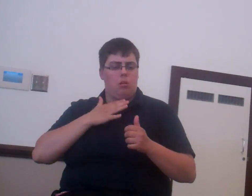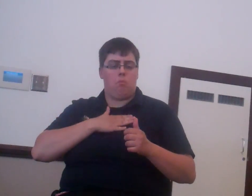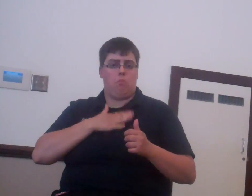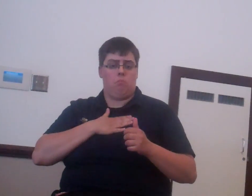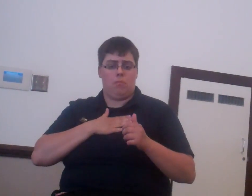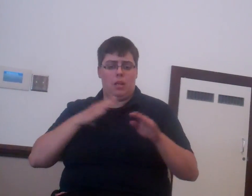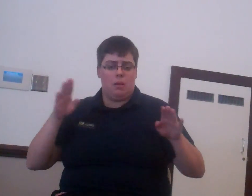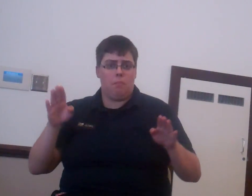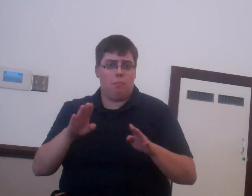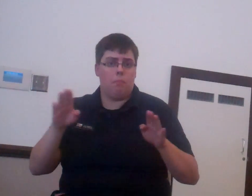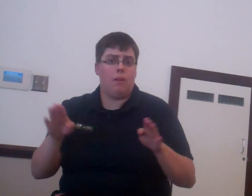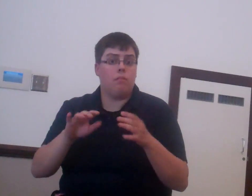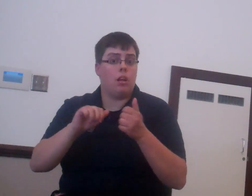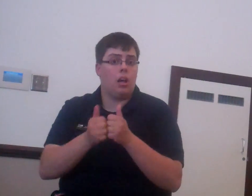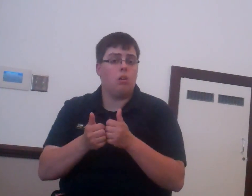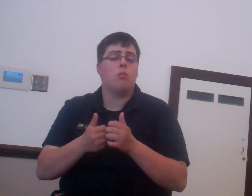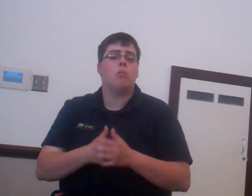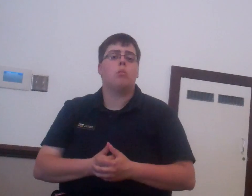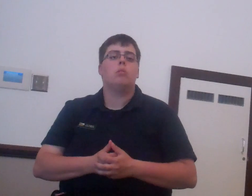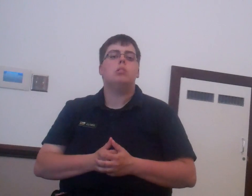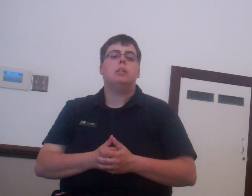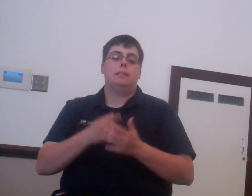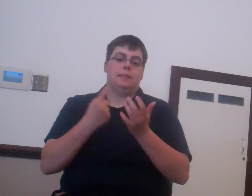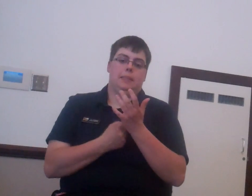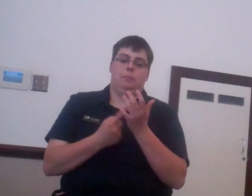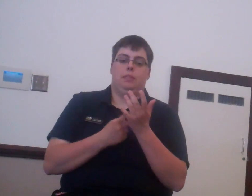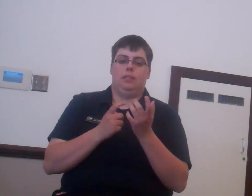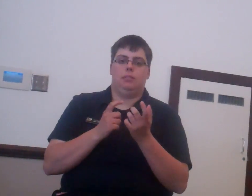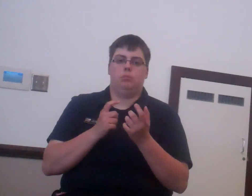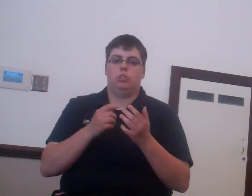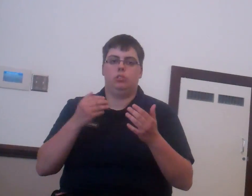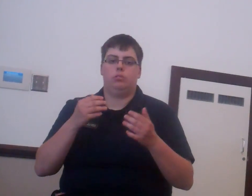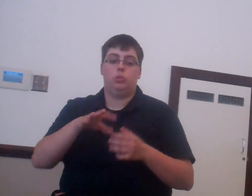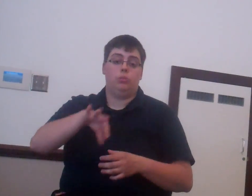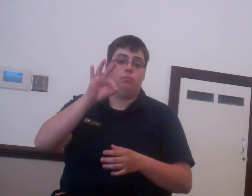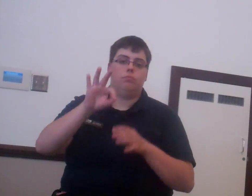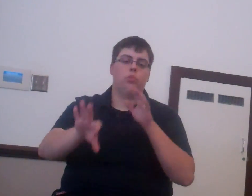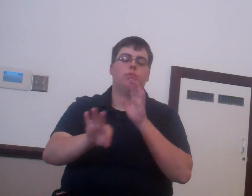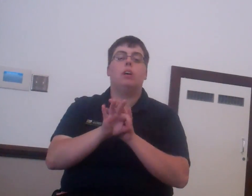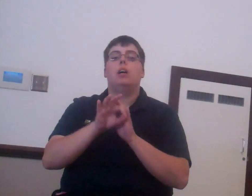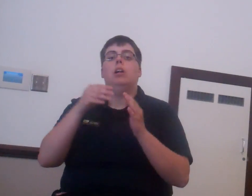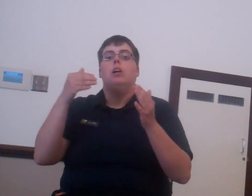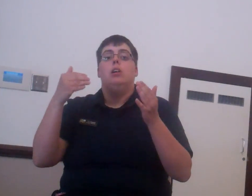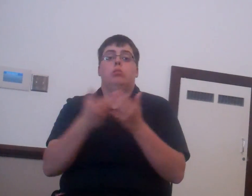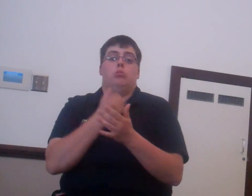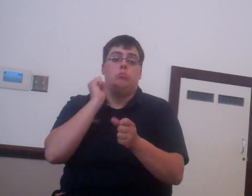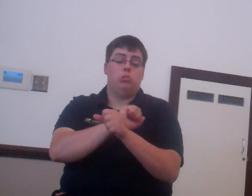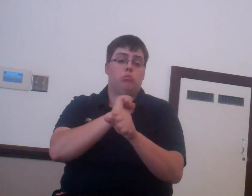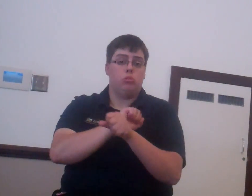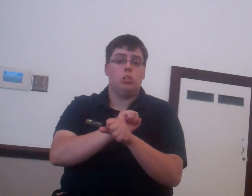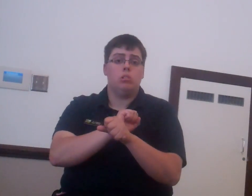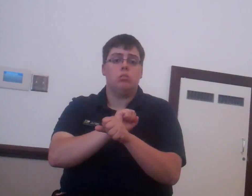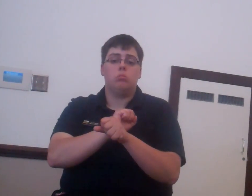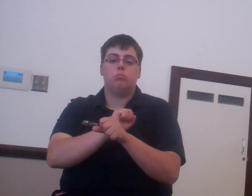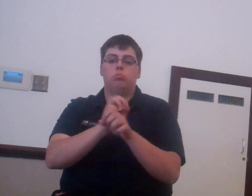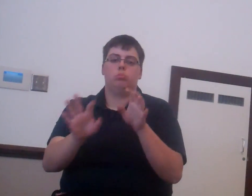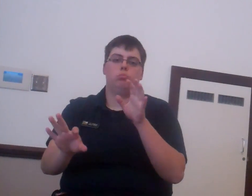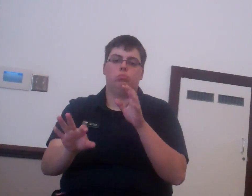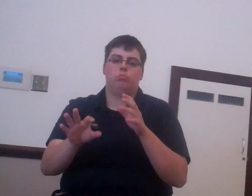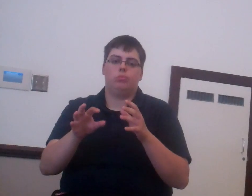we change jobs, we have to kind of learn all over again, right? Because we're used to the norms or the rules from our old place, and we have to figure out what they are at the new place.